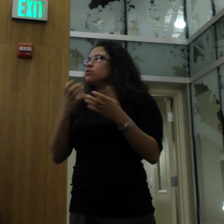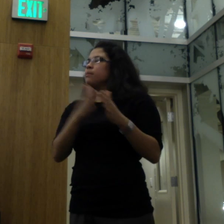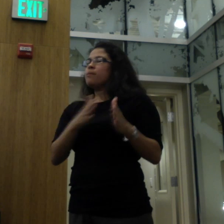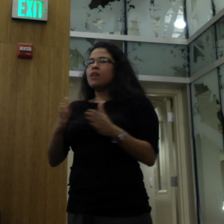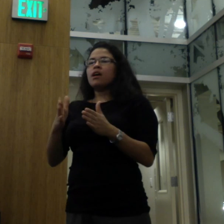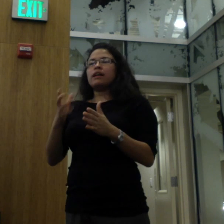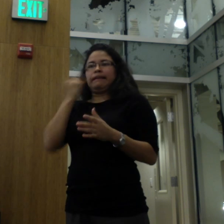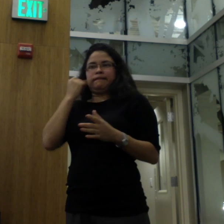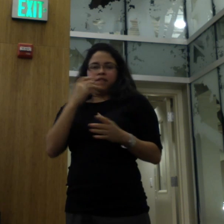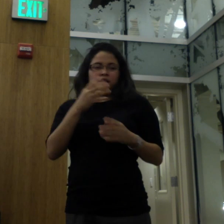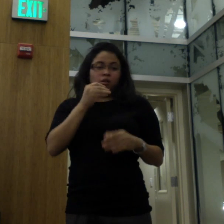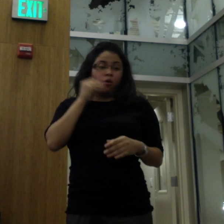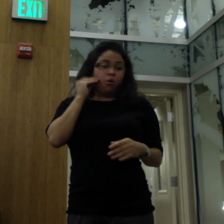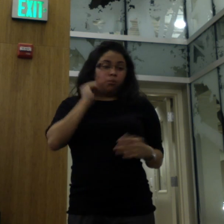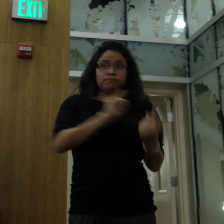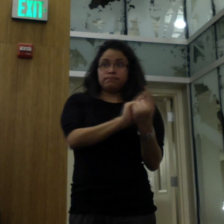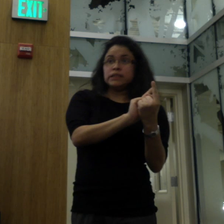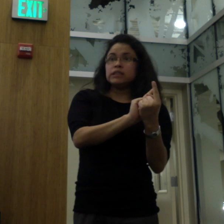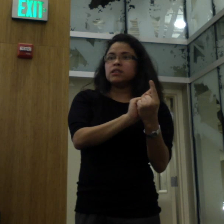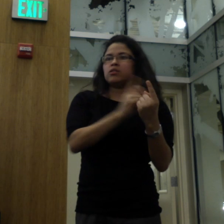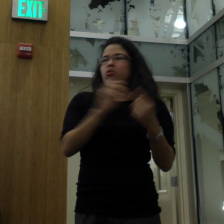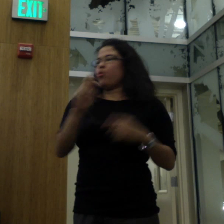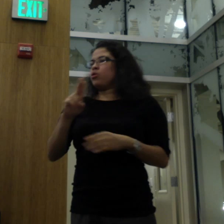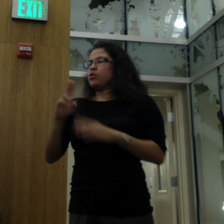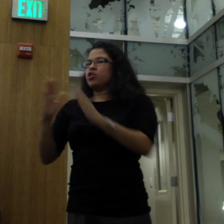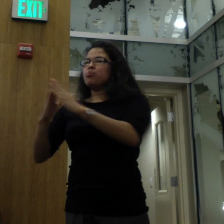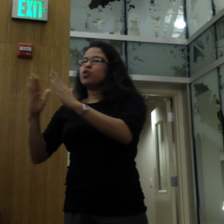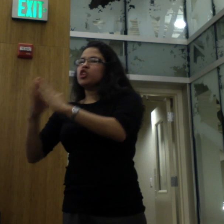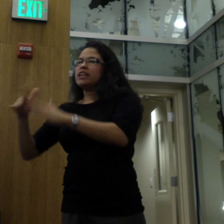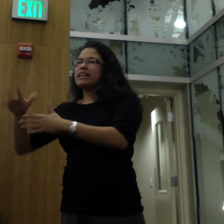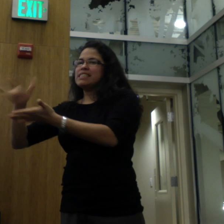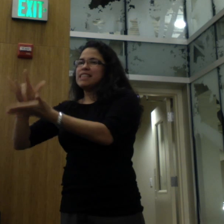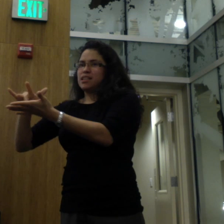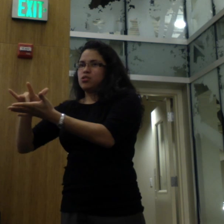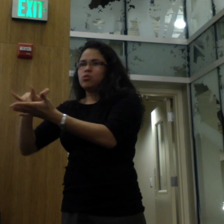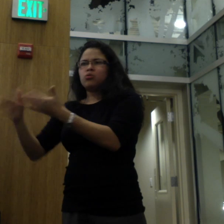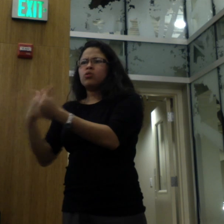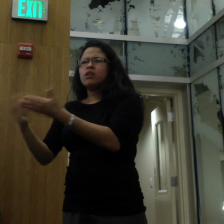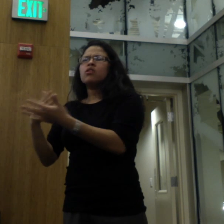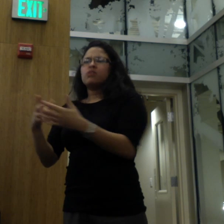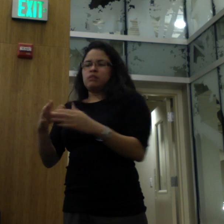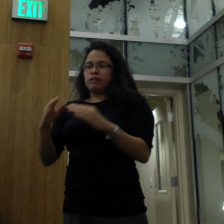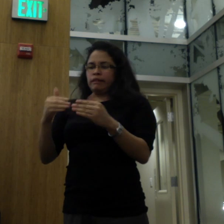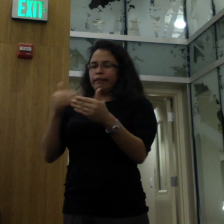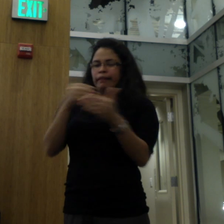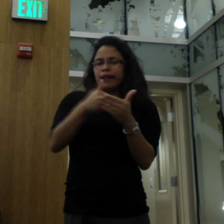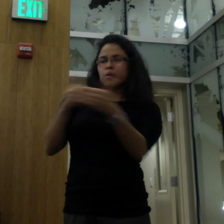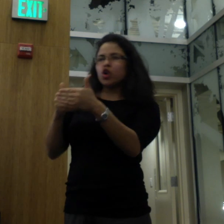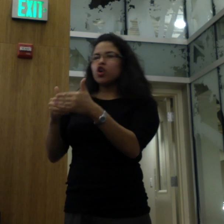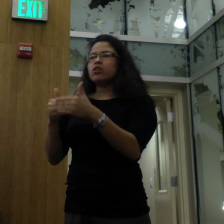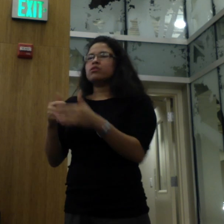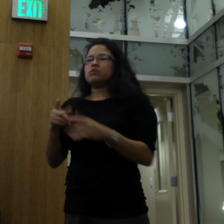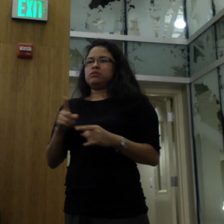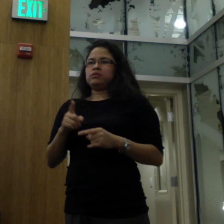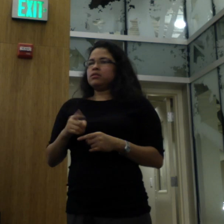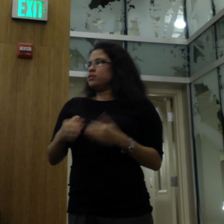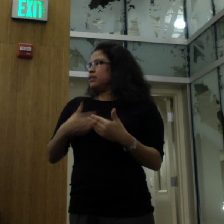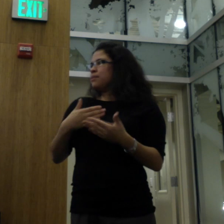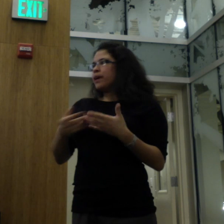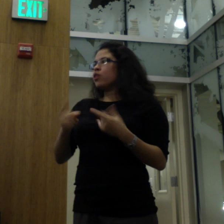at home, if you're meeting at a community center, if you're meeting in the neighborhood, out in the neighborhood, where is